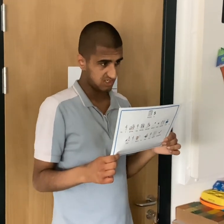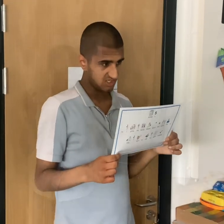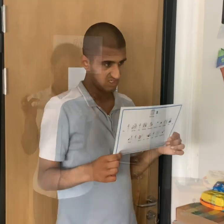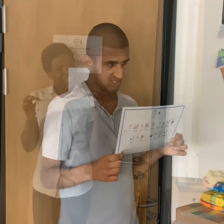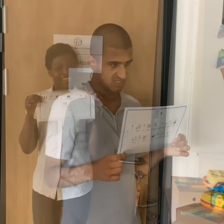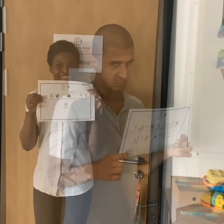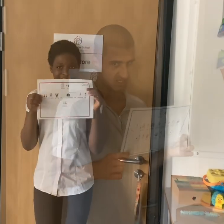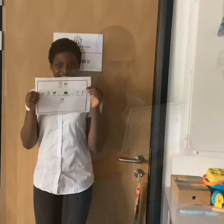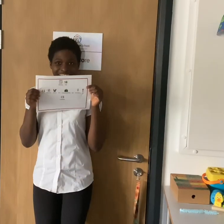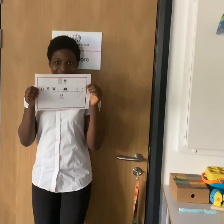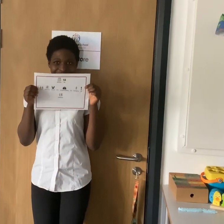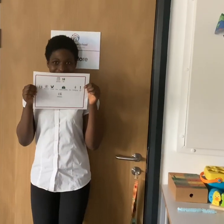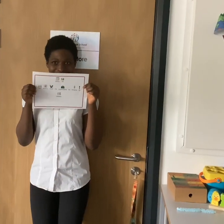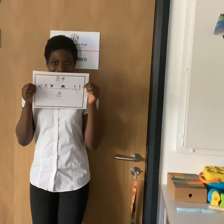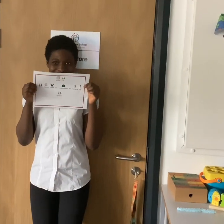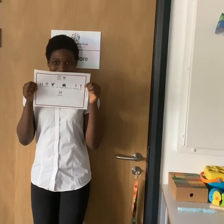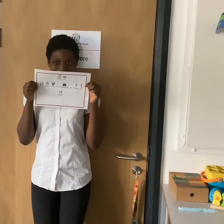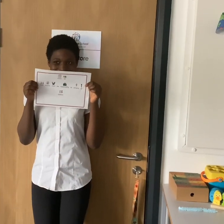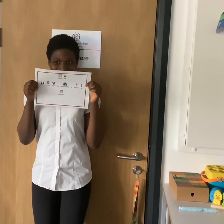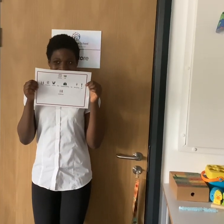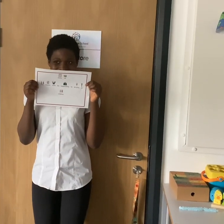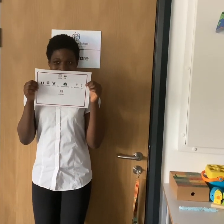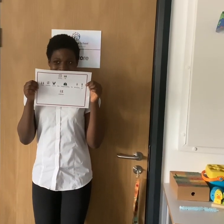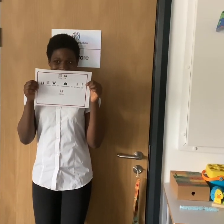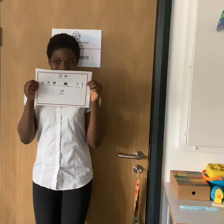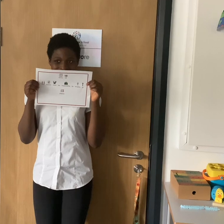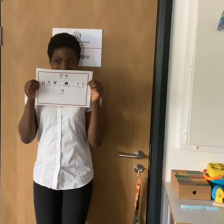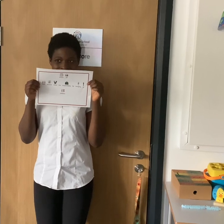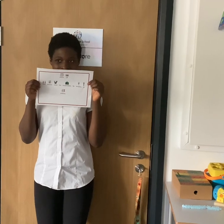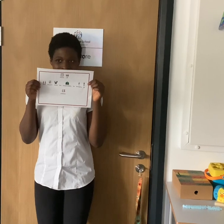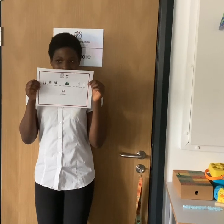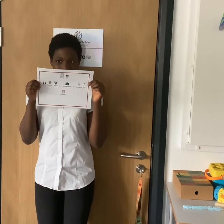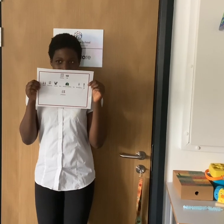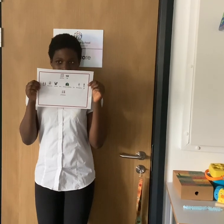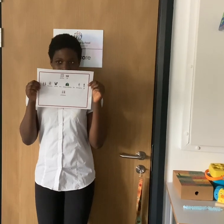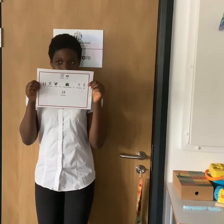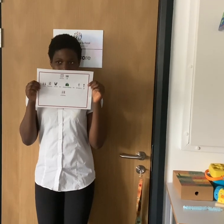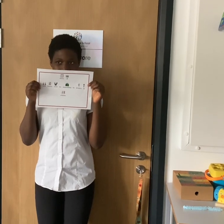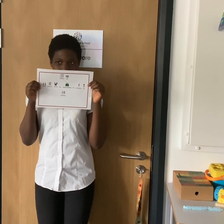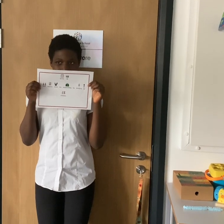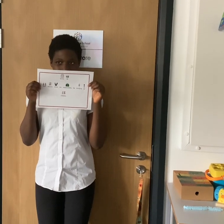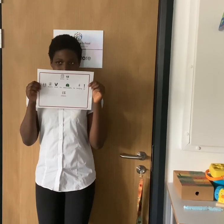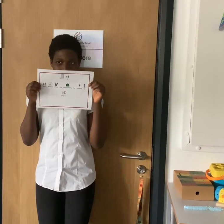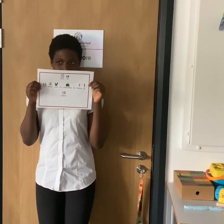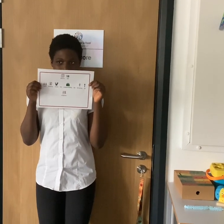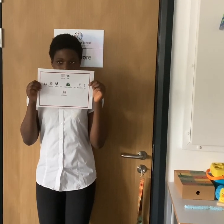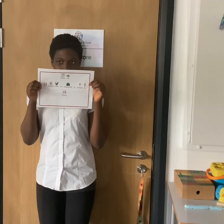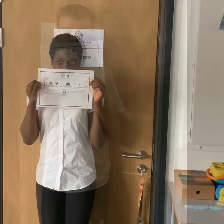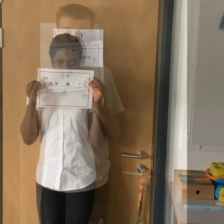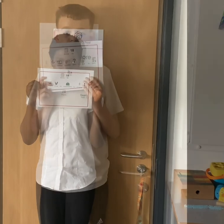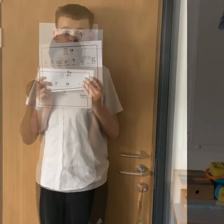properly. Both parents share the same responsibility for bringing up children.